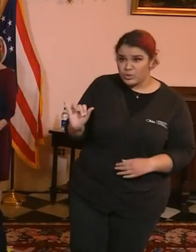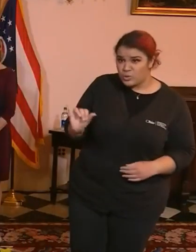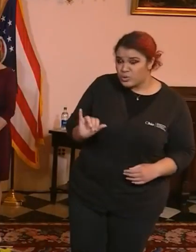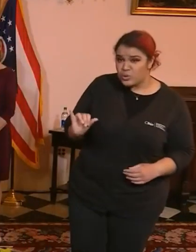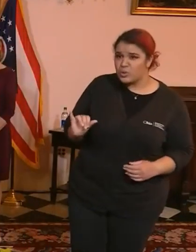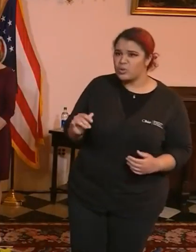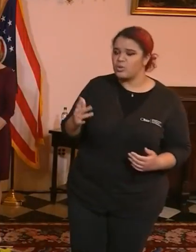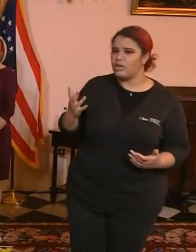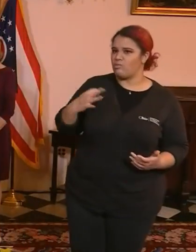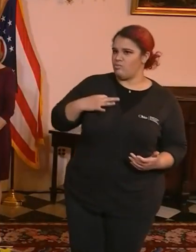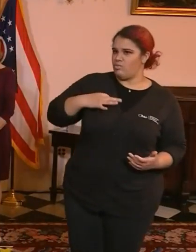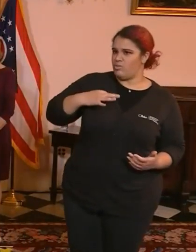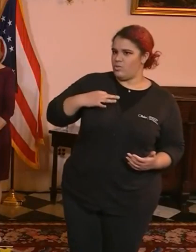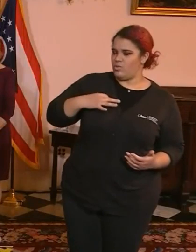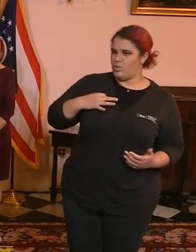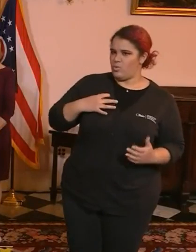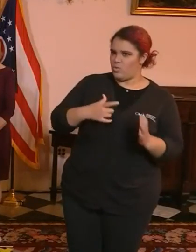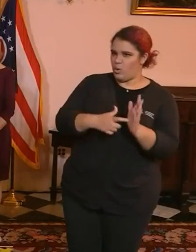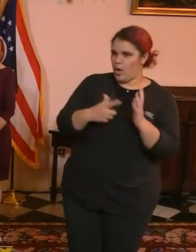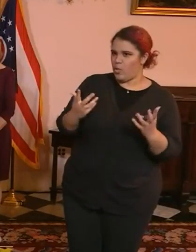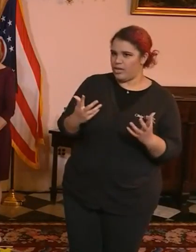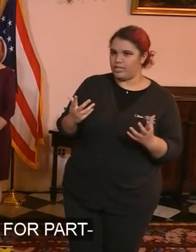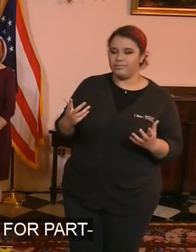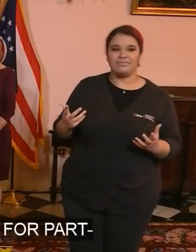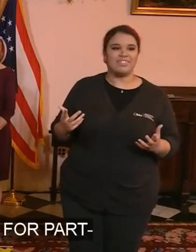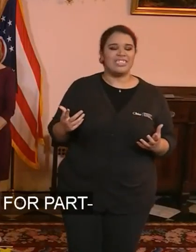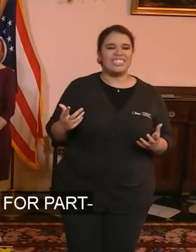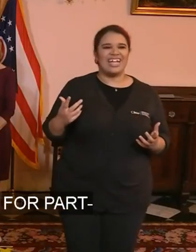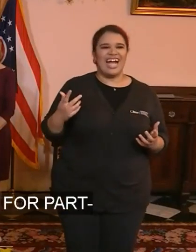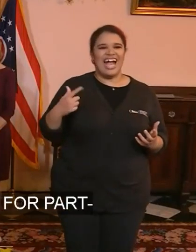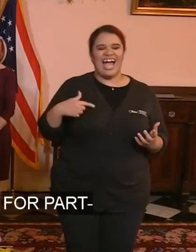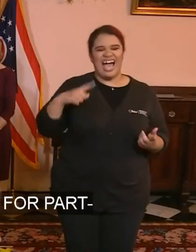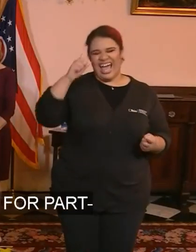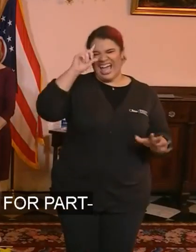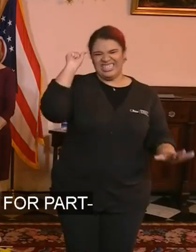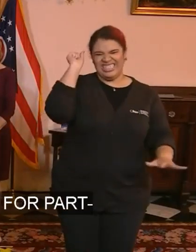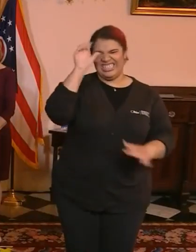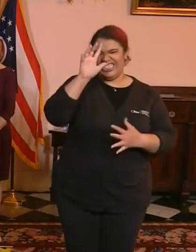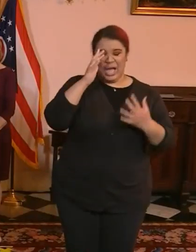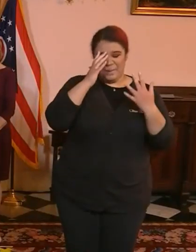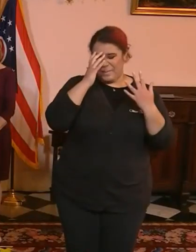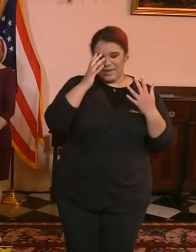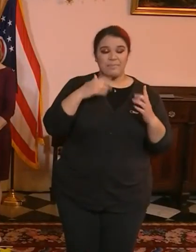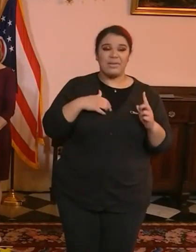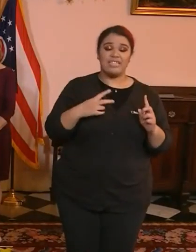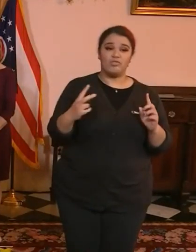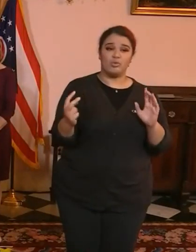what's the eligibility for that? I can't do it off the top of my head, but it's available at the